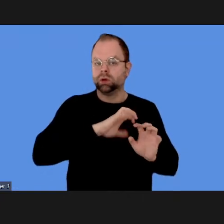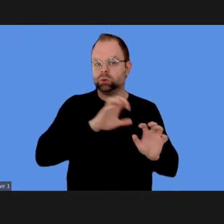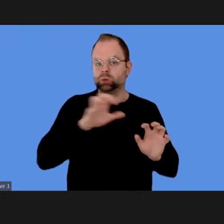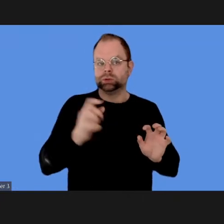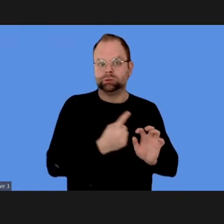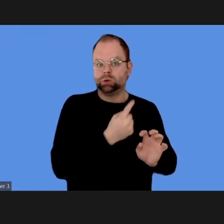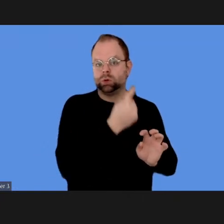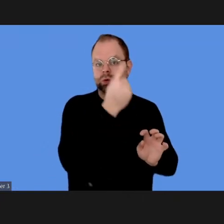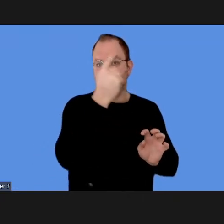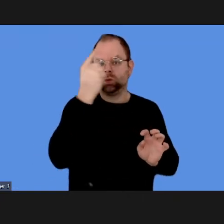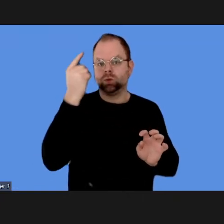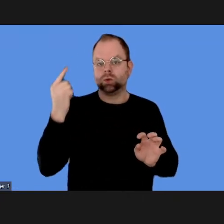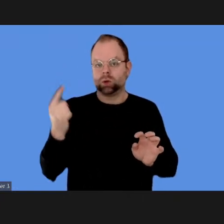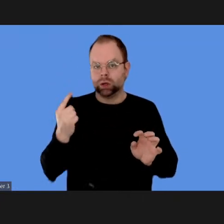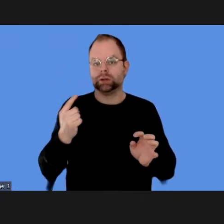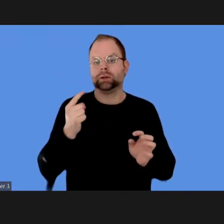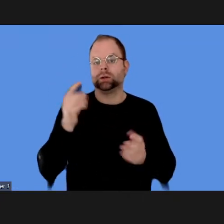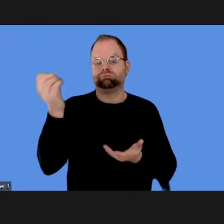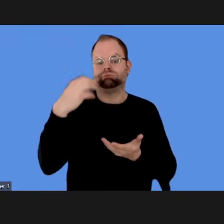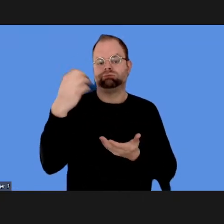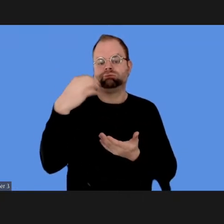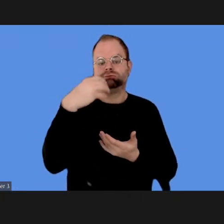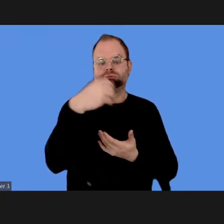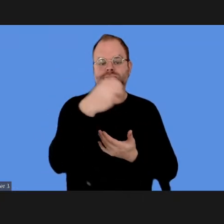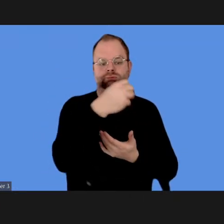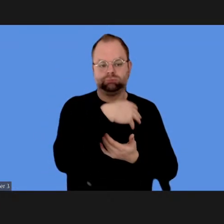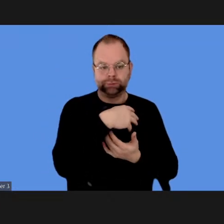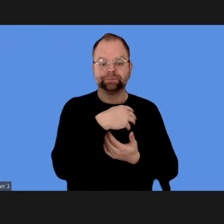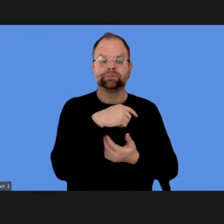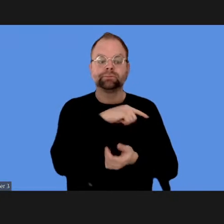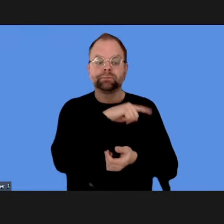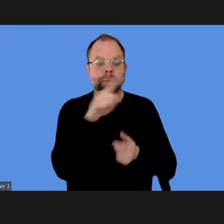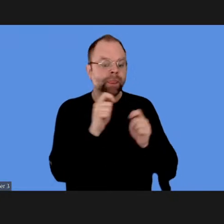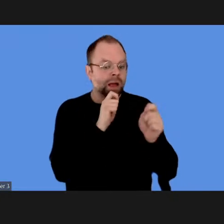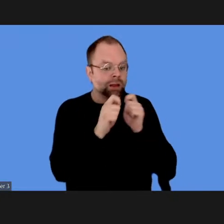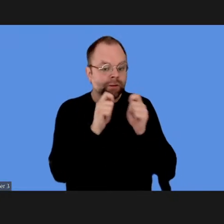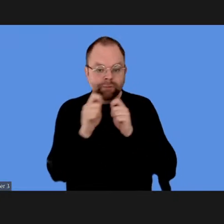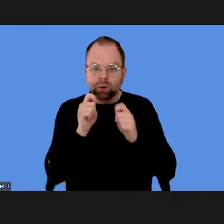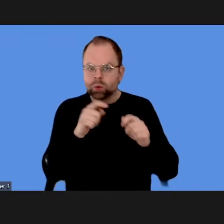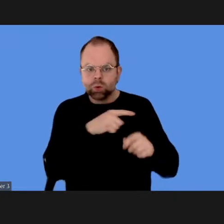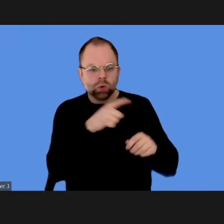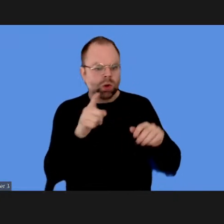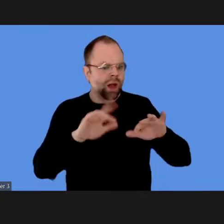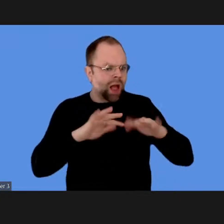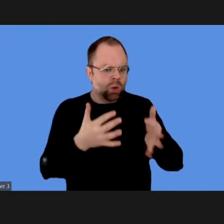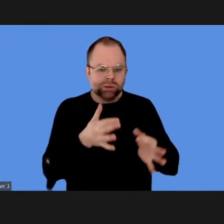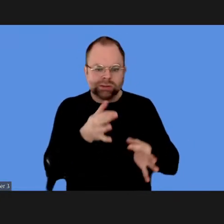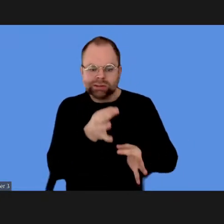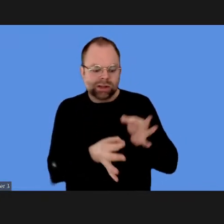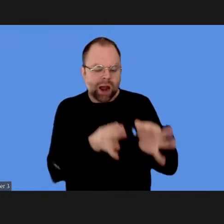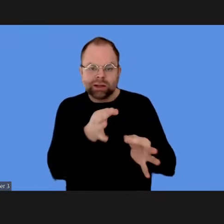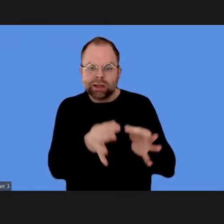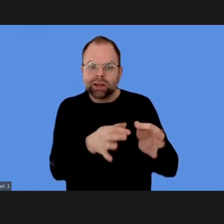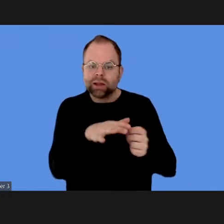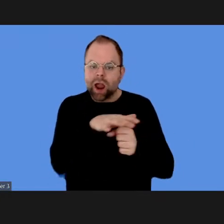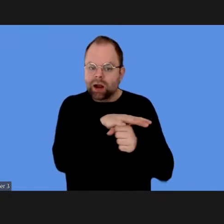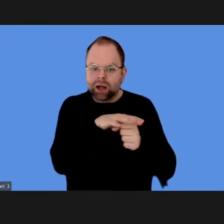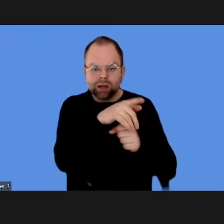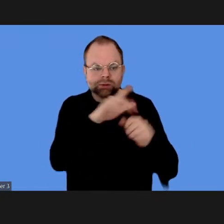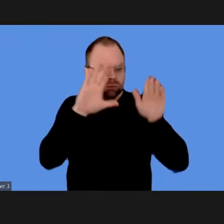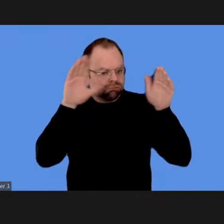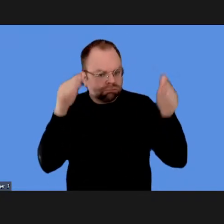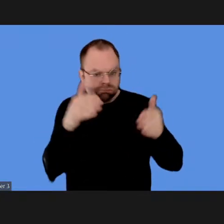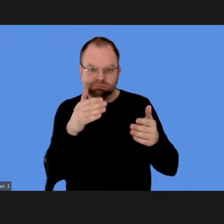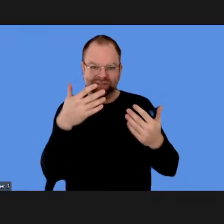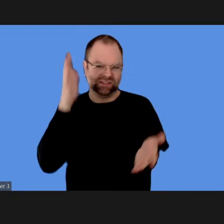action plan. That survey really, shocks us. It paints a very mixed,